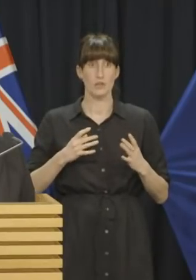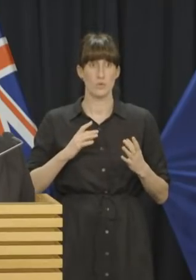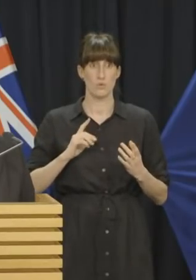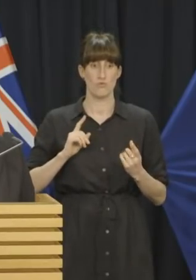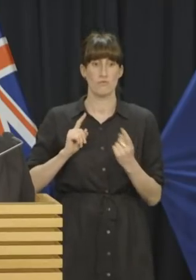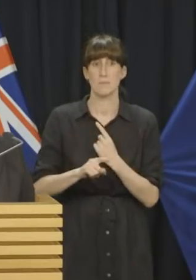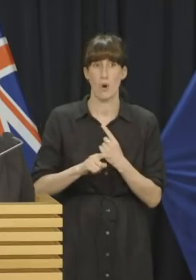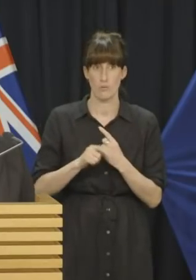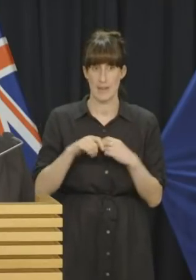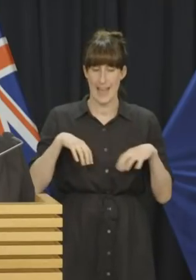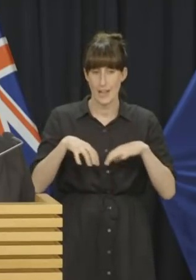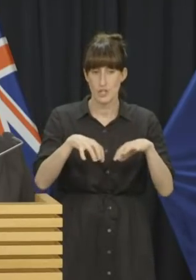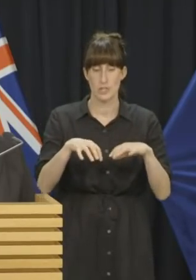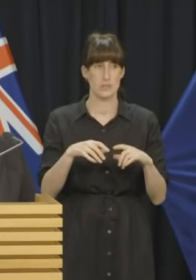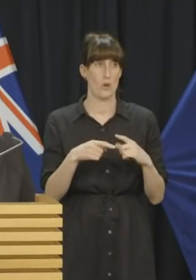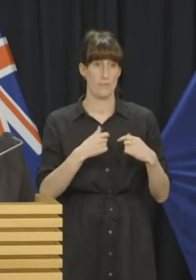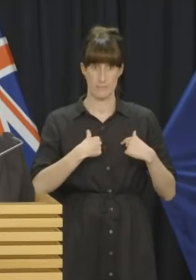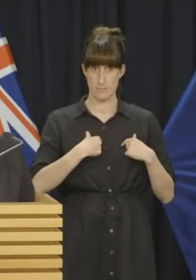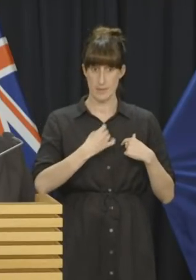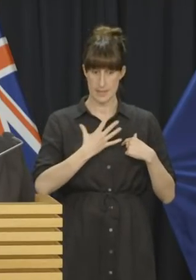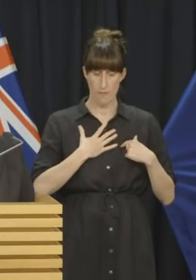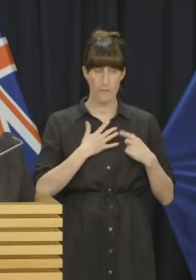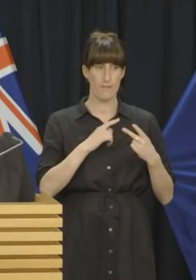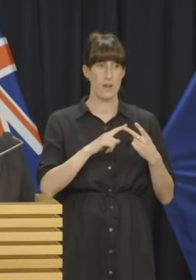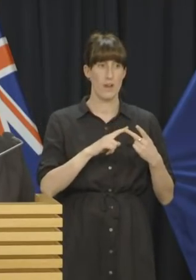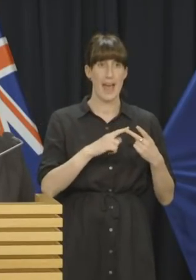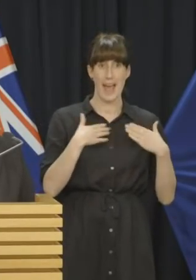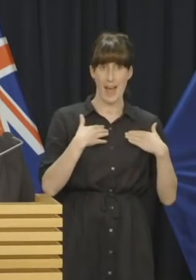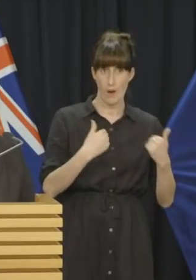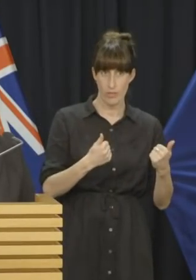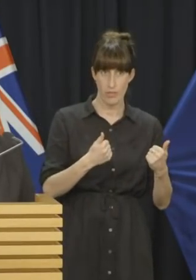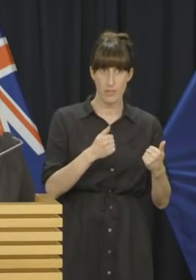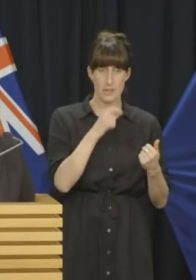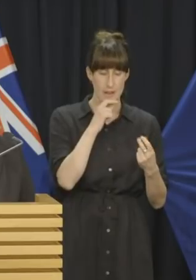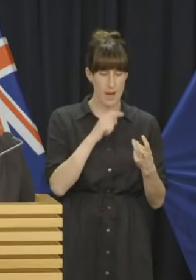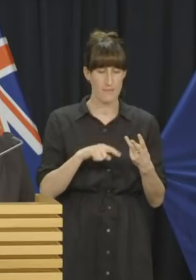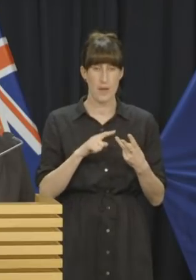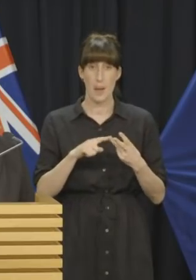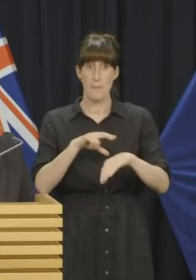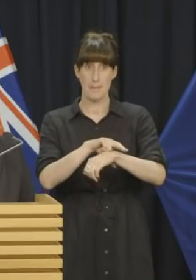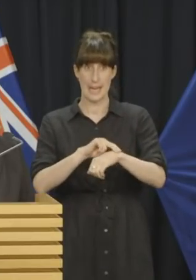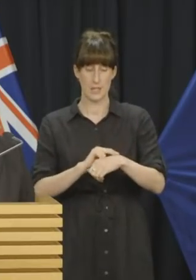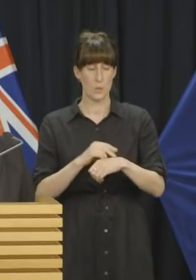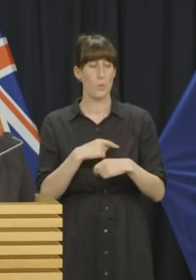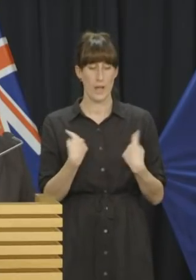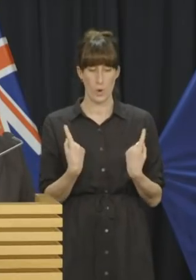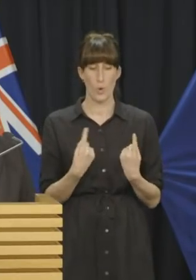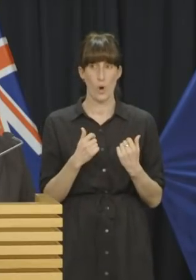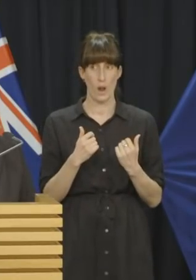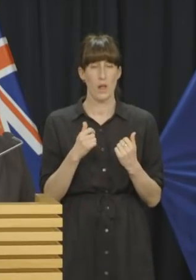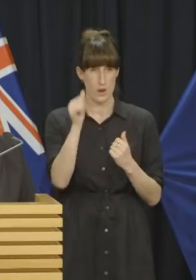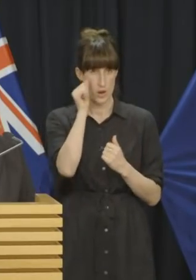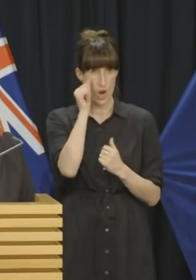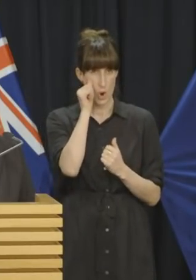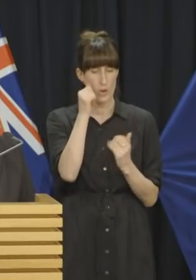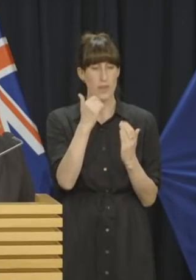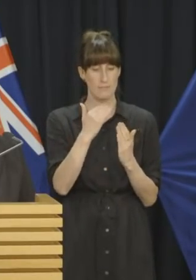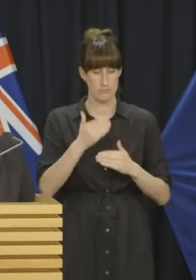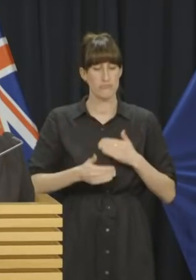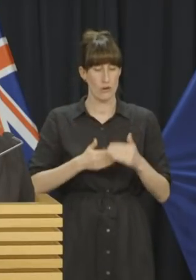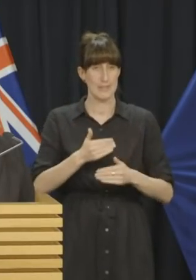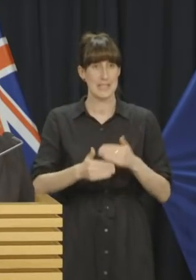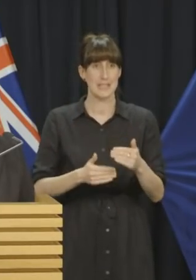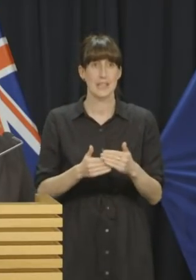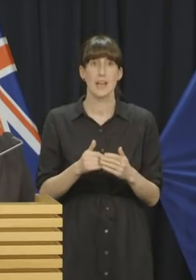response, the health departments and the police are completely lined up. We've had a chance to refine our procedures, and you'll have seen in the